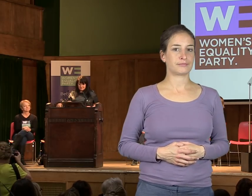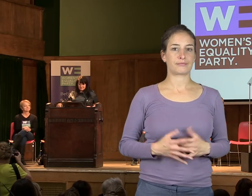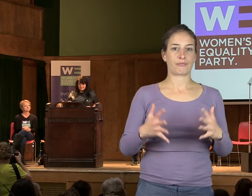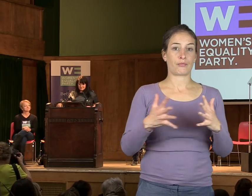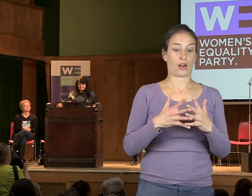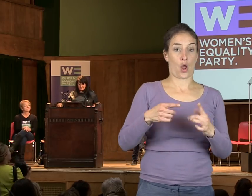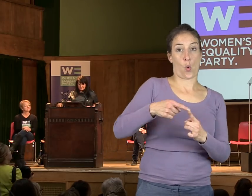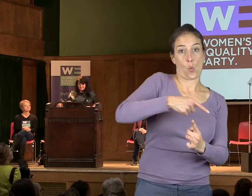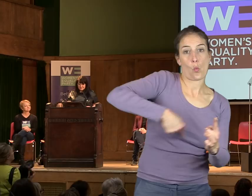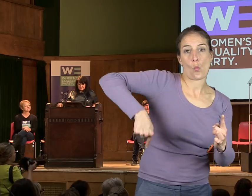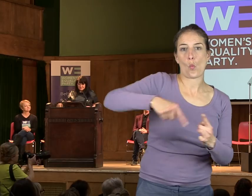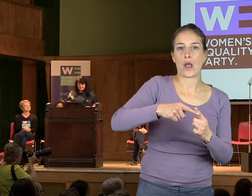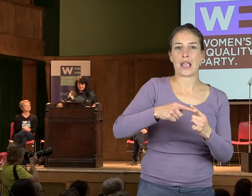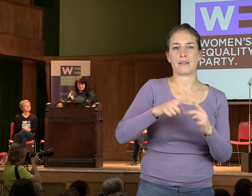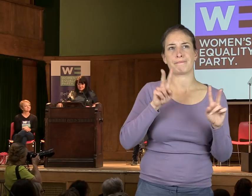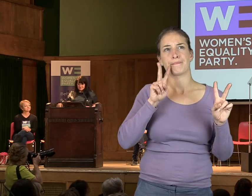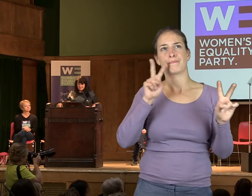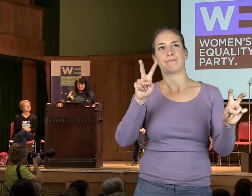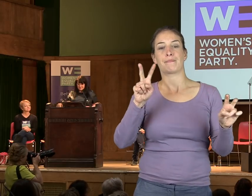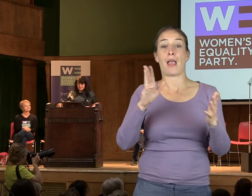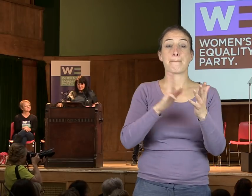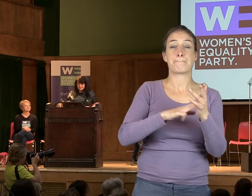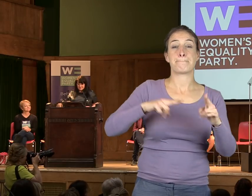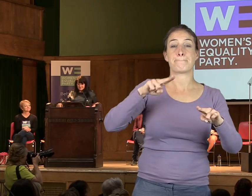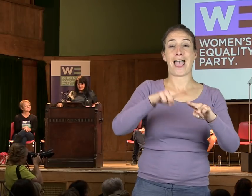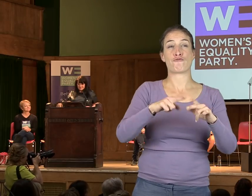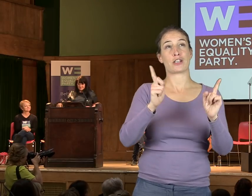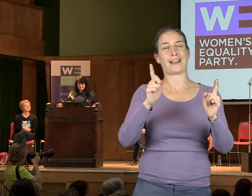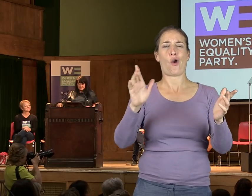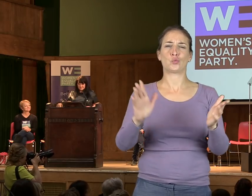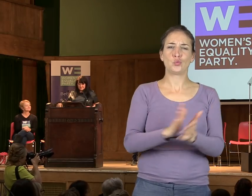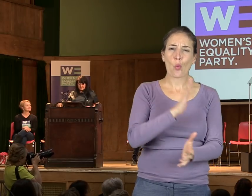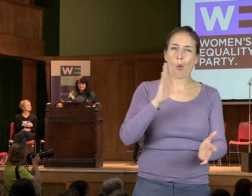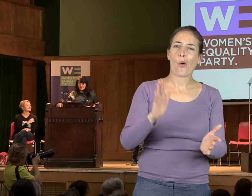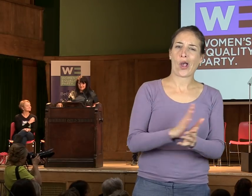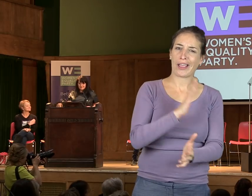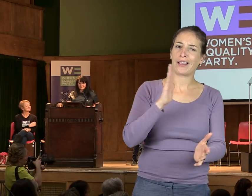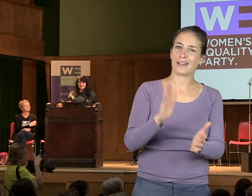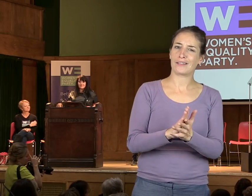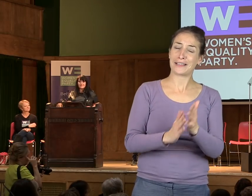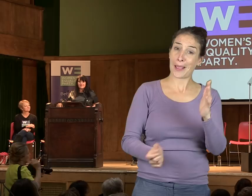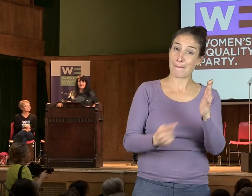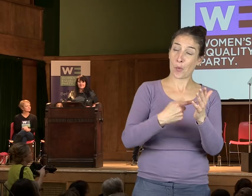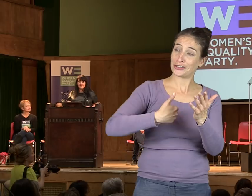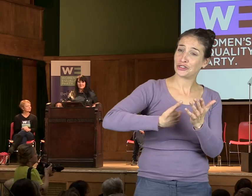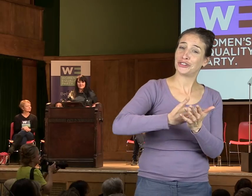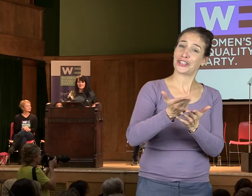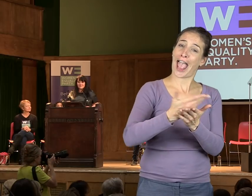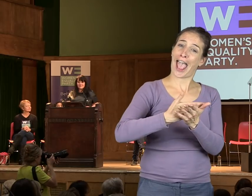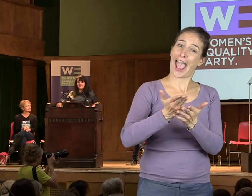We talks about parenting as a joy, and it talks about the need to share it